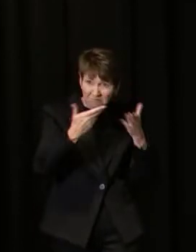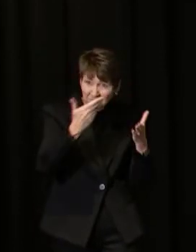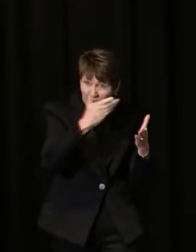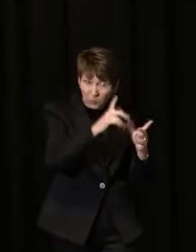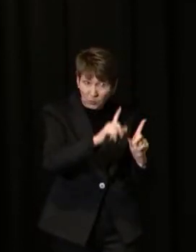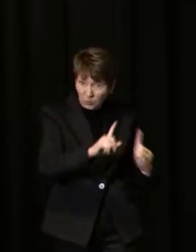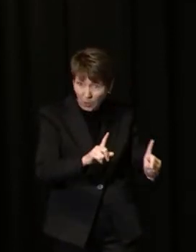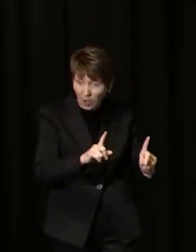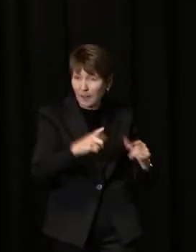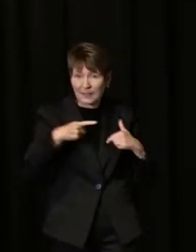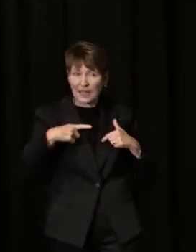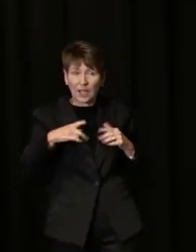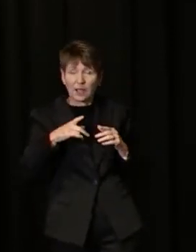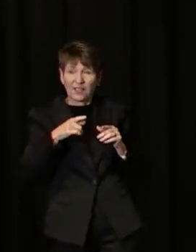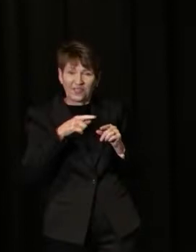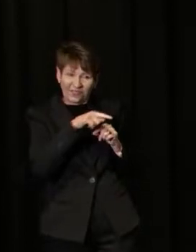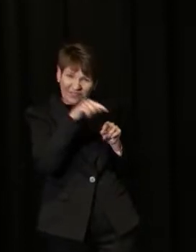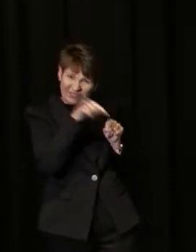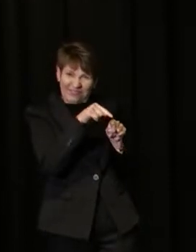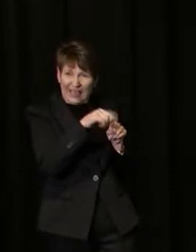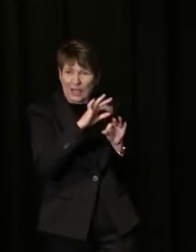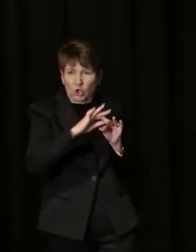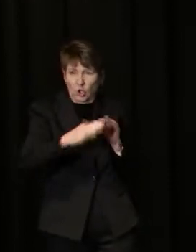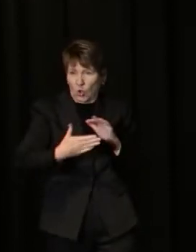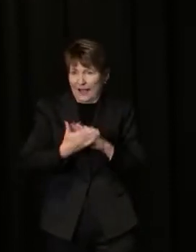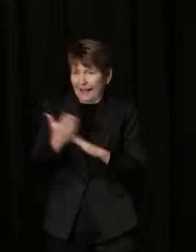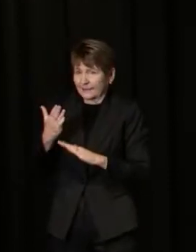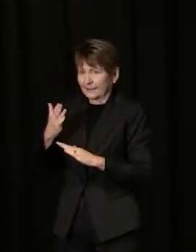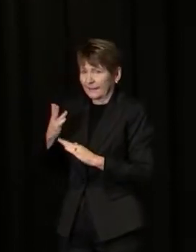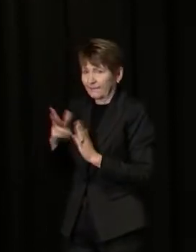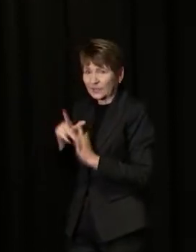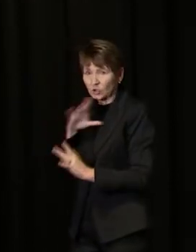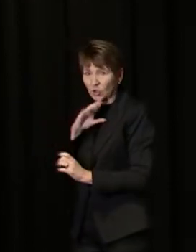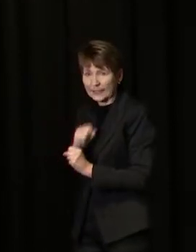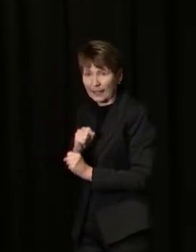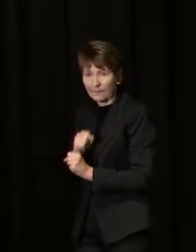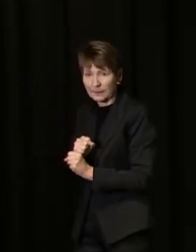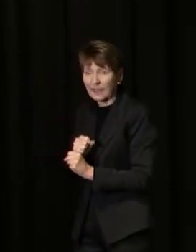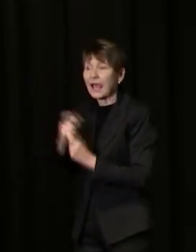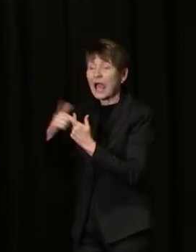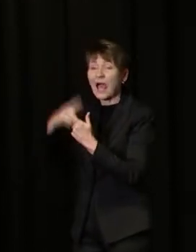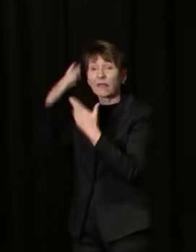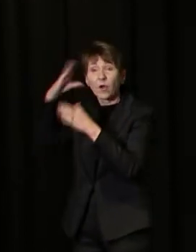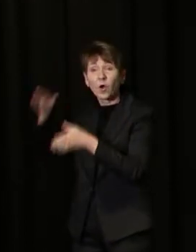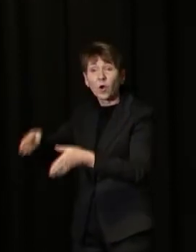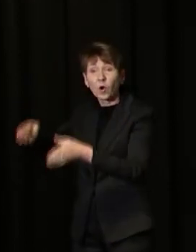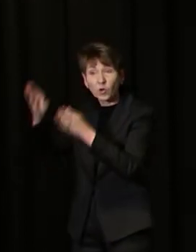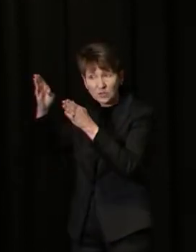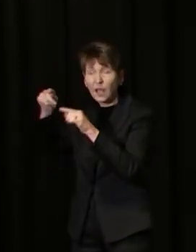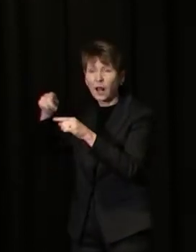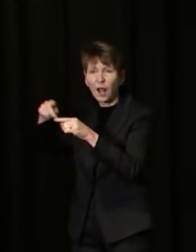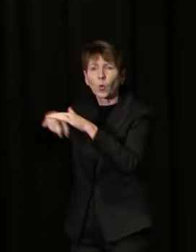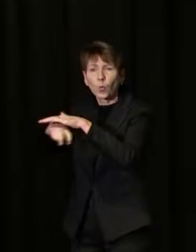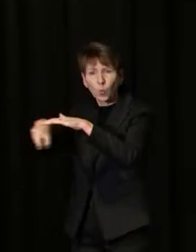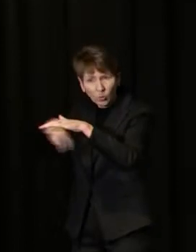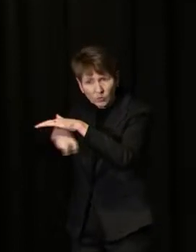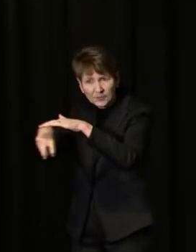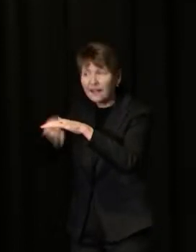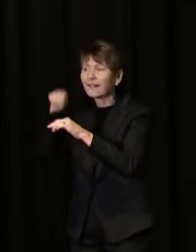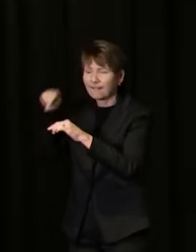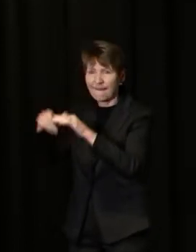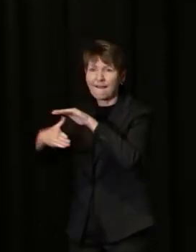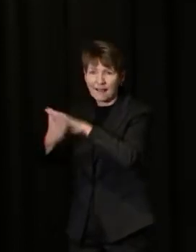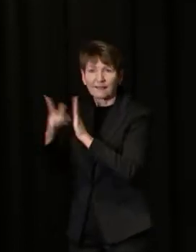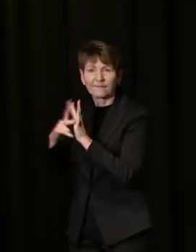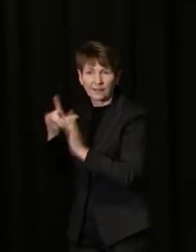the opportunity in every other outbreak site around the state. But for various reasons, we're just seeking clarity from the